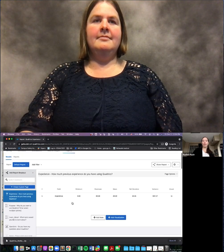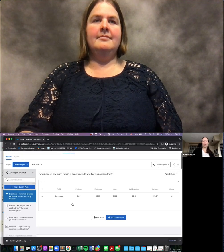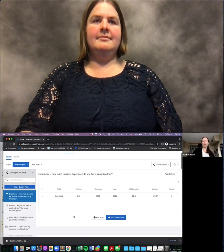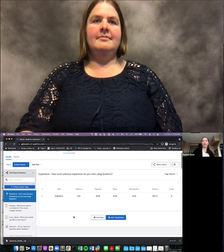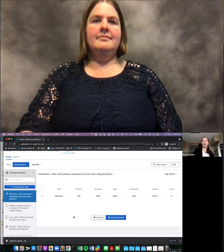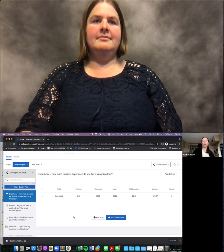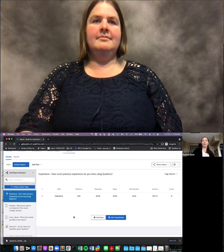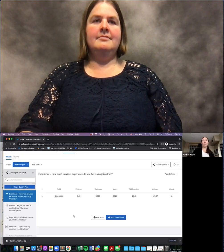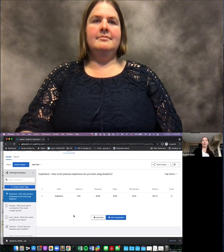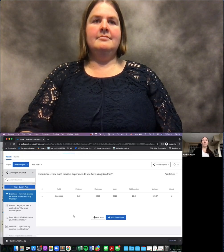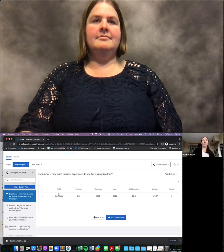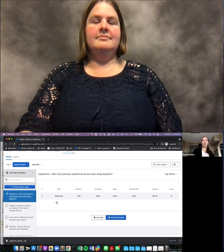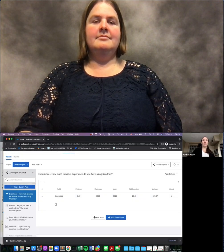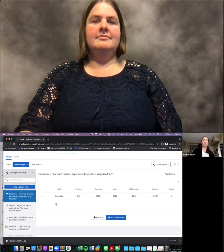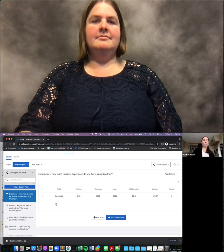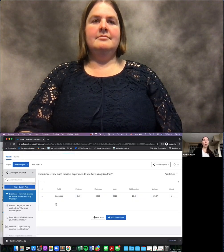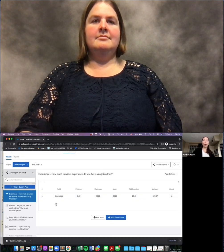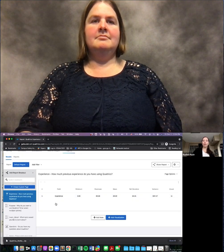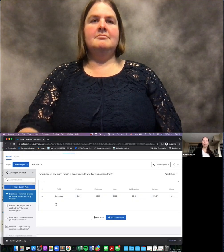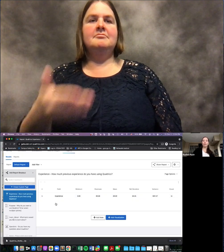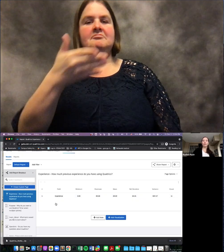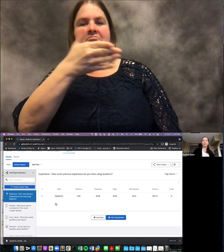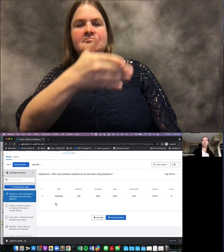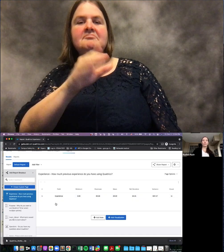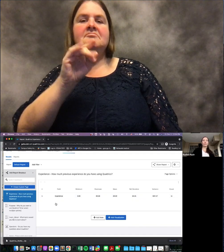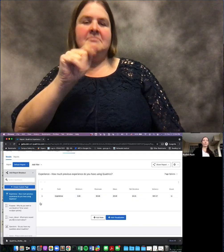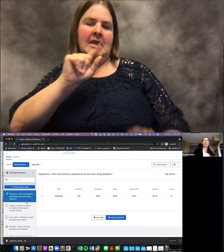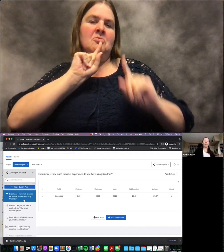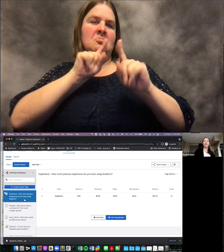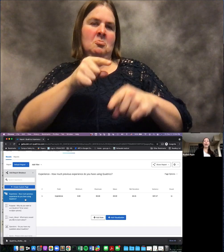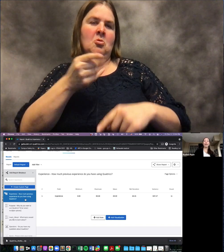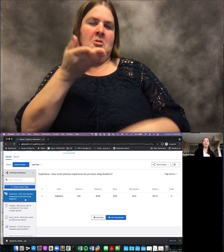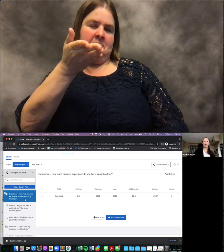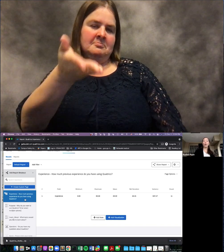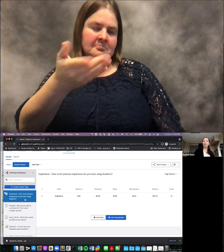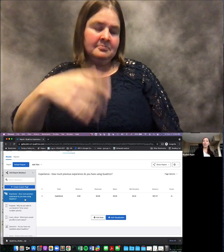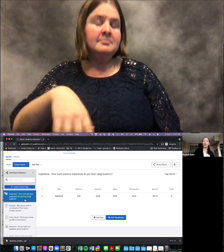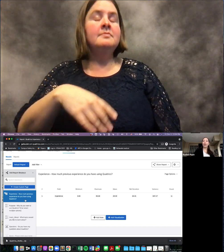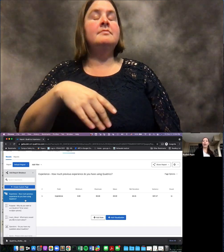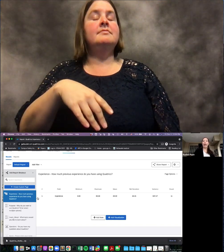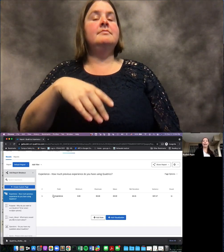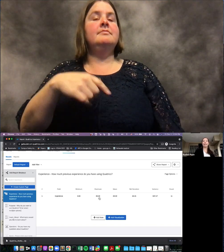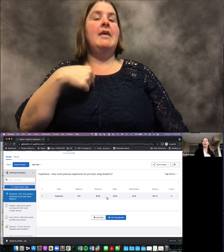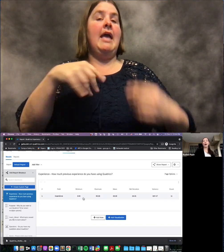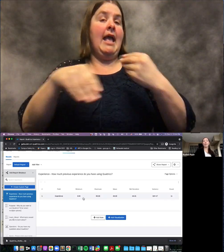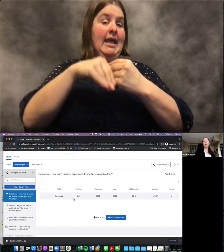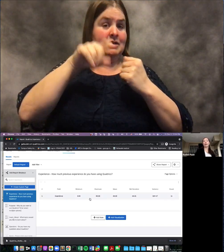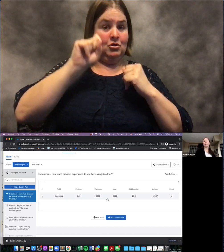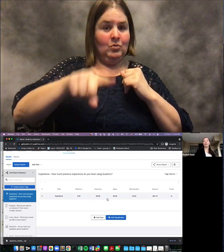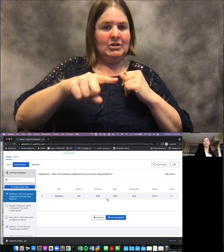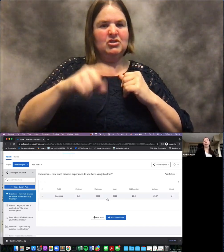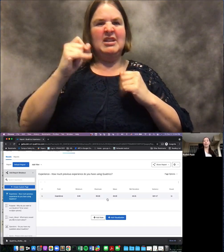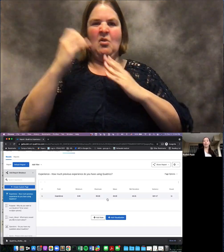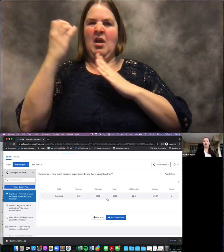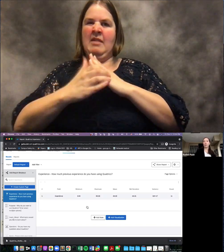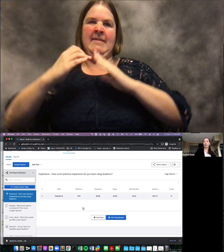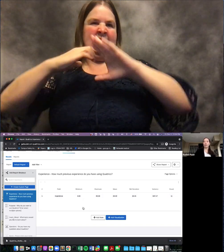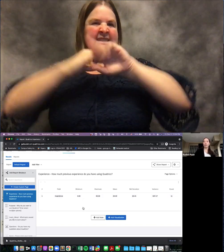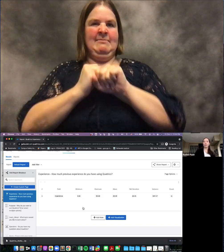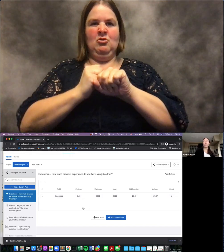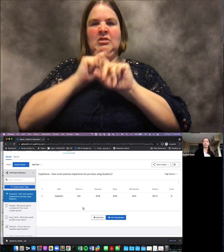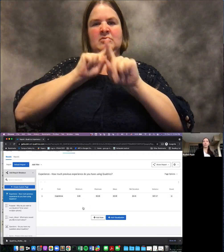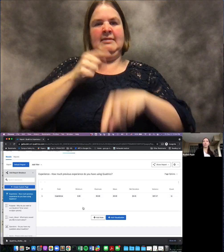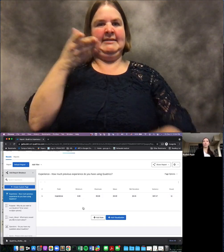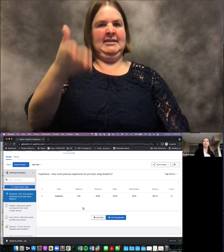So this is an example of a data report. Added the question, and it's automatically summarized the